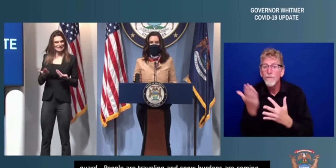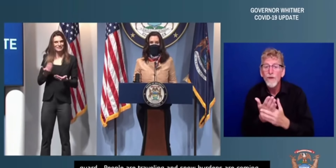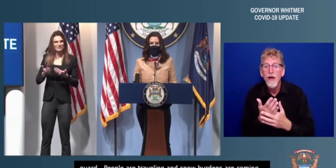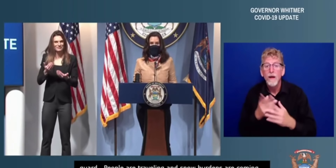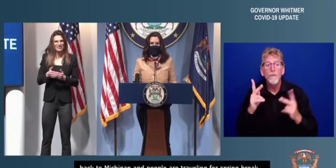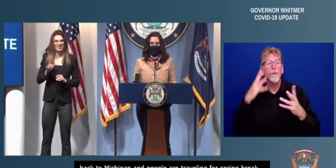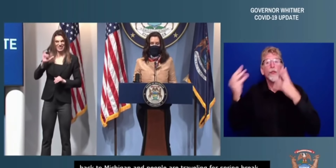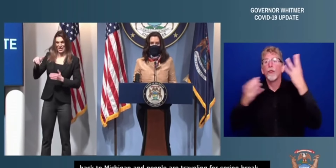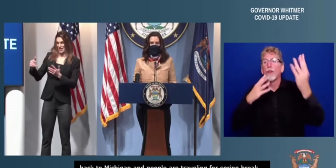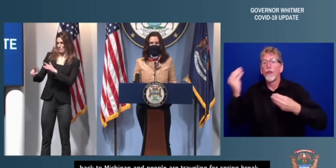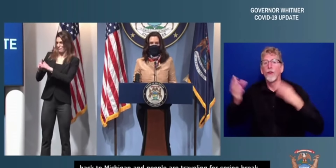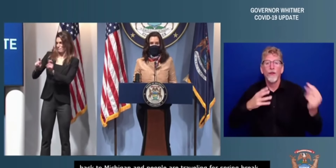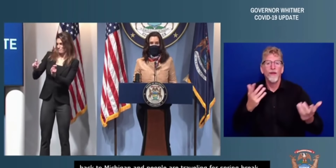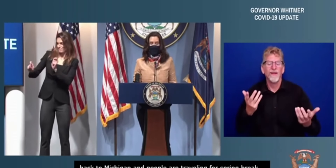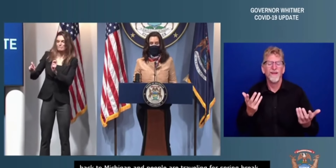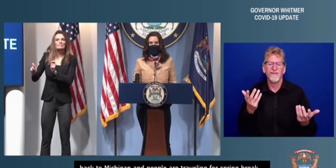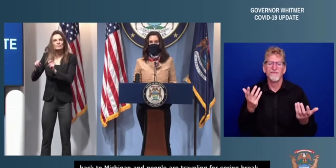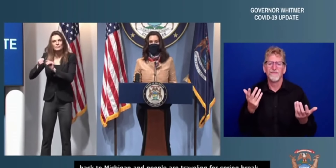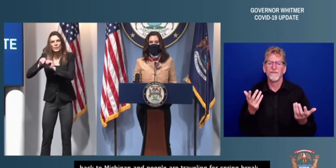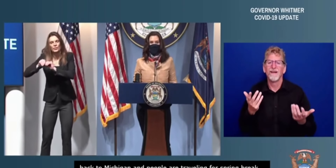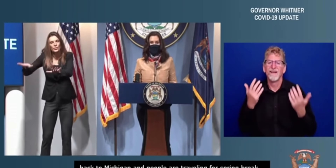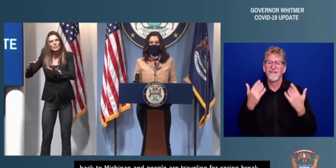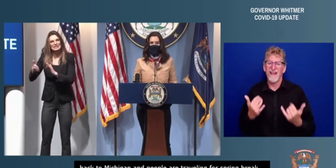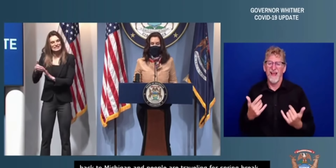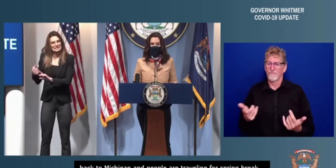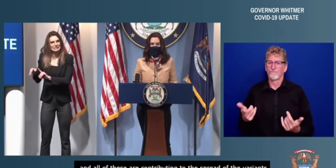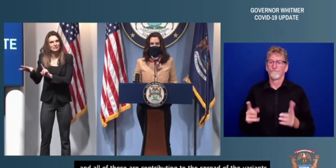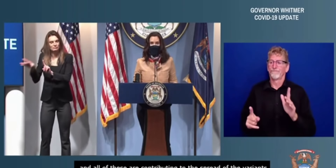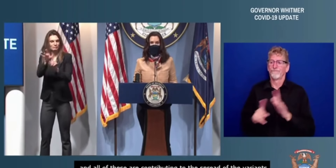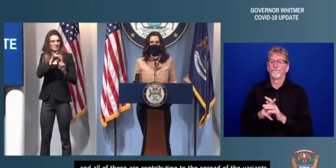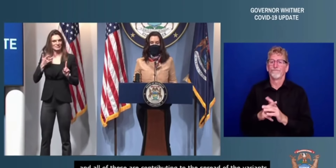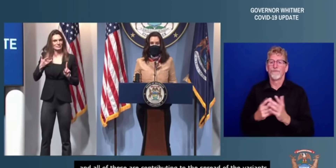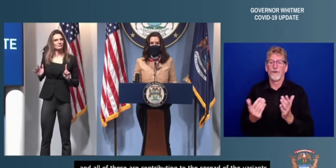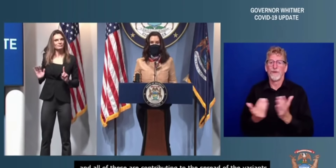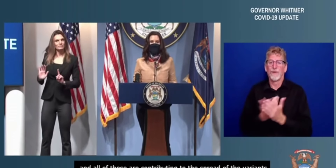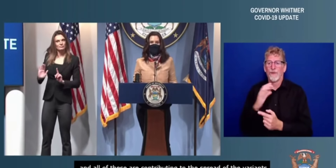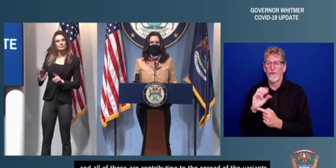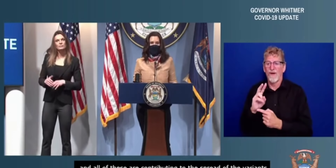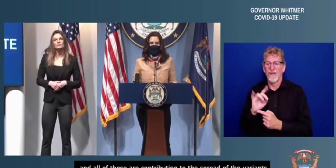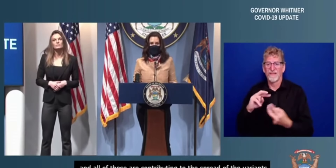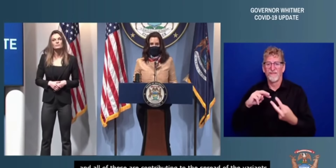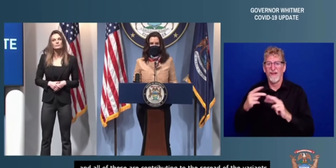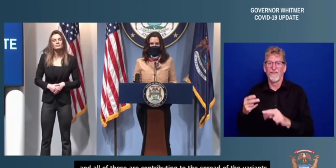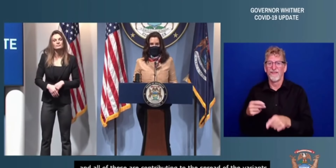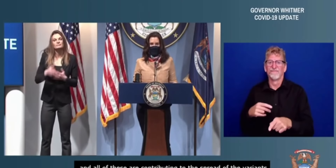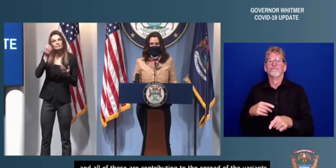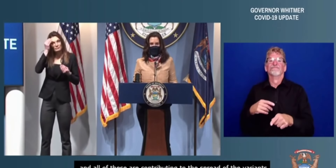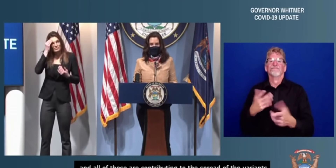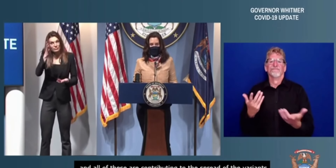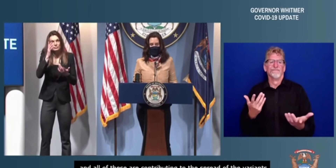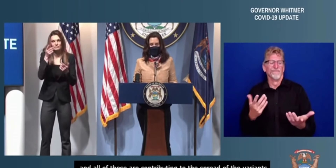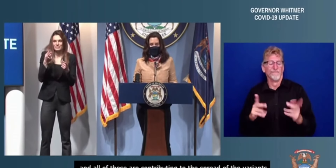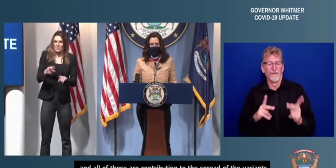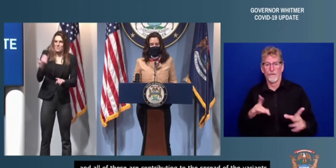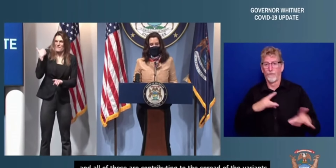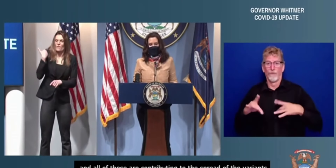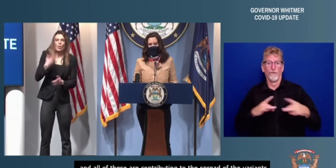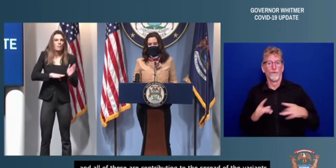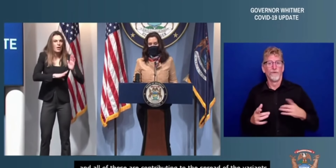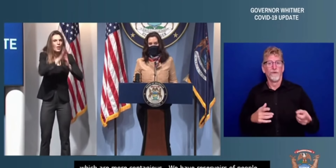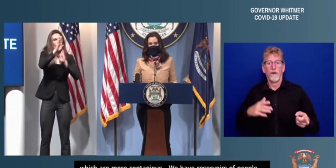much more contagious. As I said, we've got reservoirs of people who've not caught COVID because we've had smart policies on the